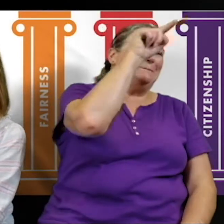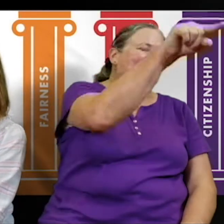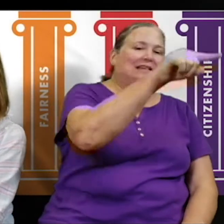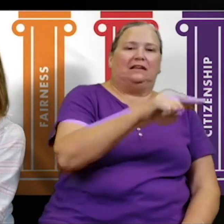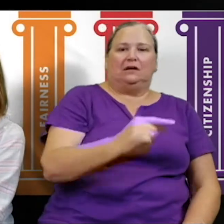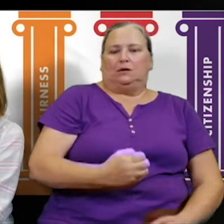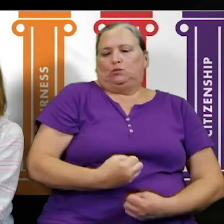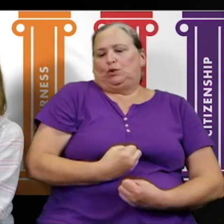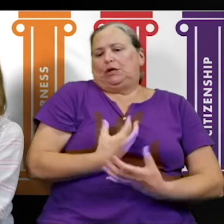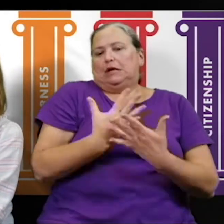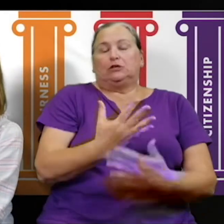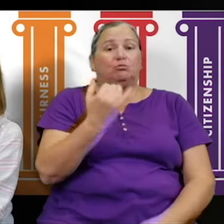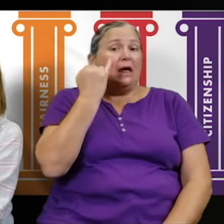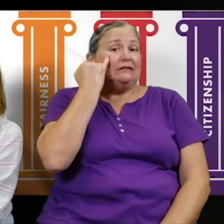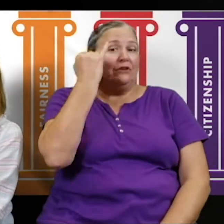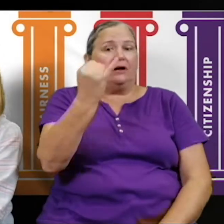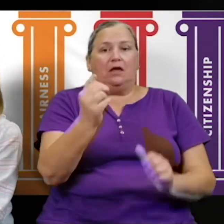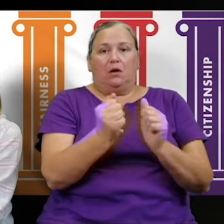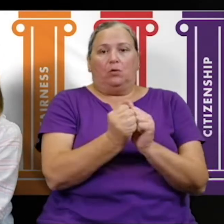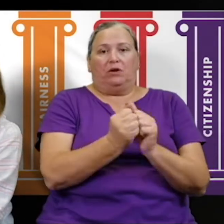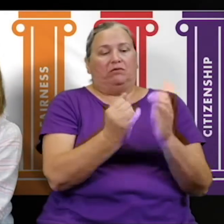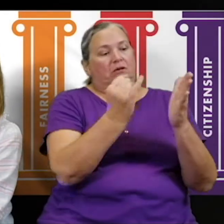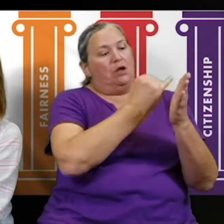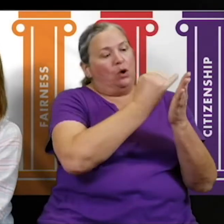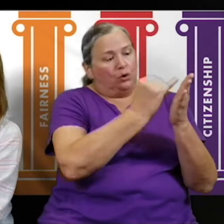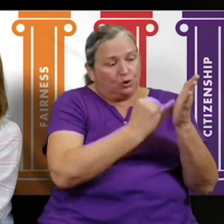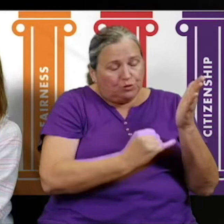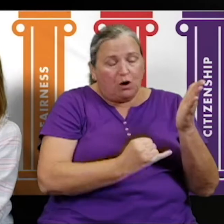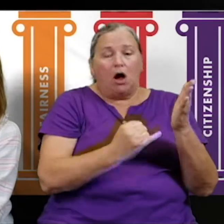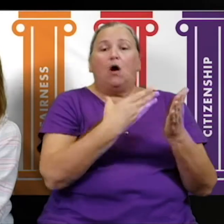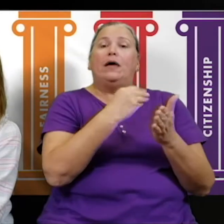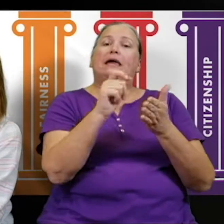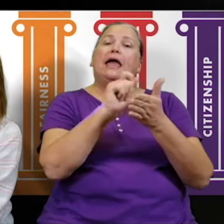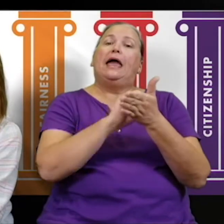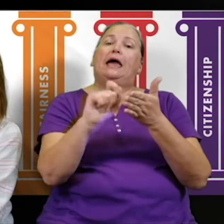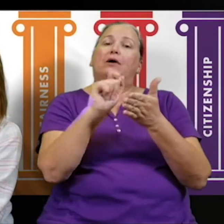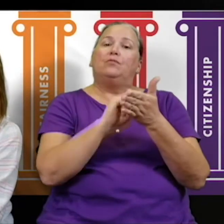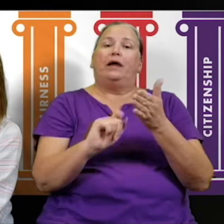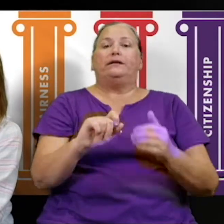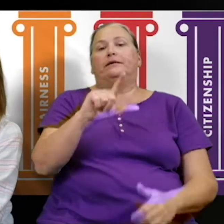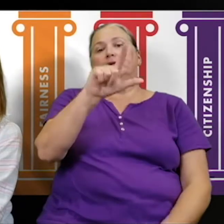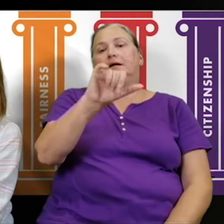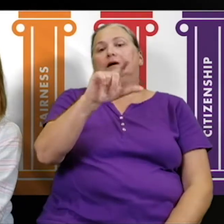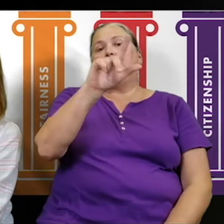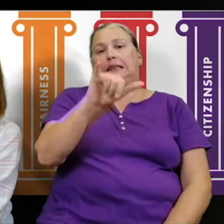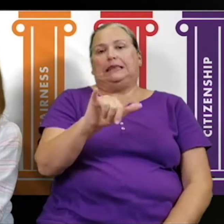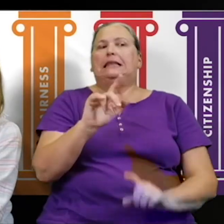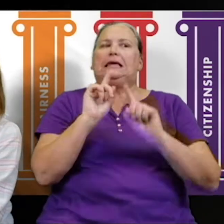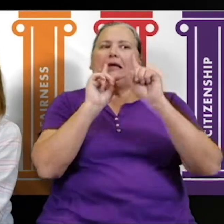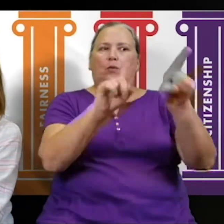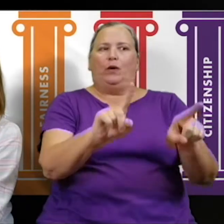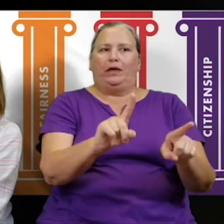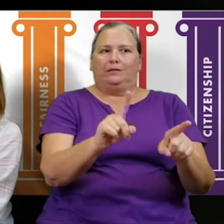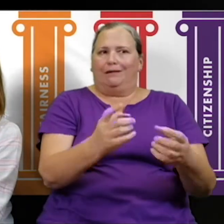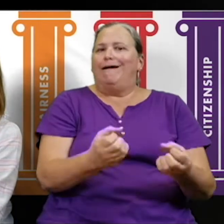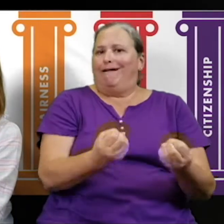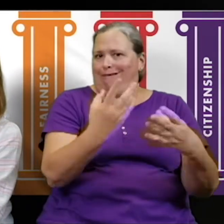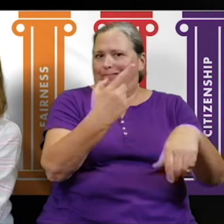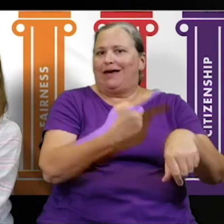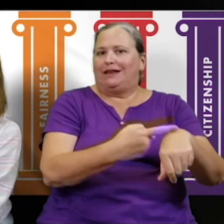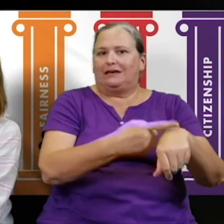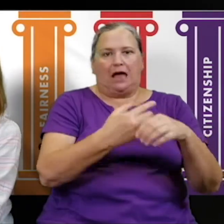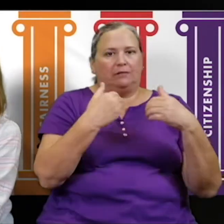ideas creatively through drawing and writing. Lily went often. She had a lot of